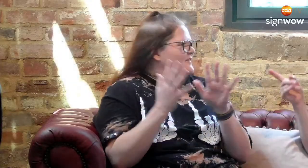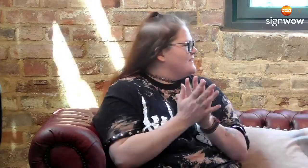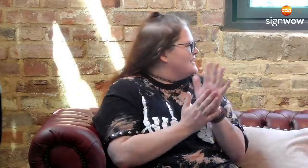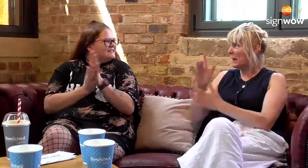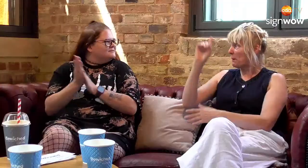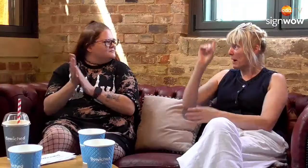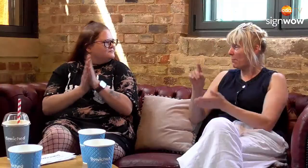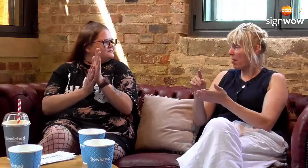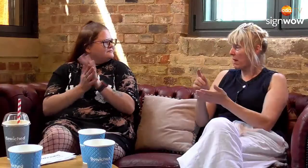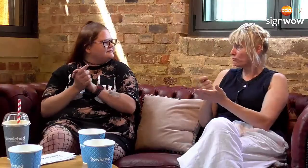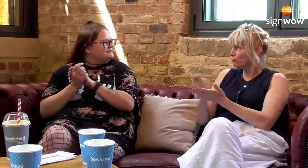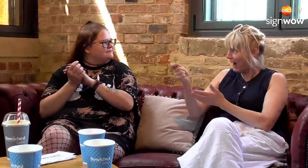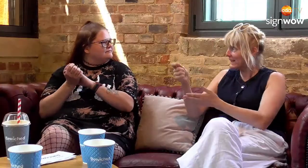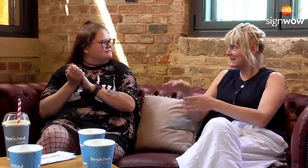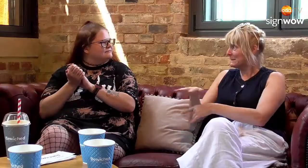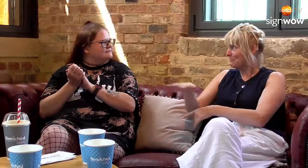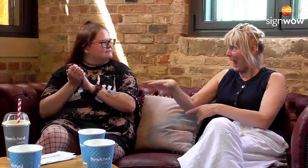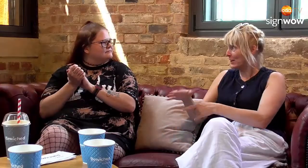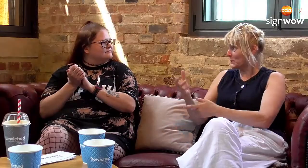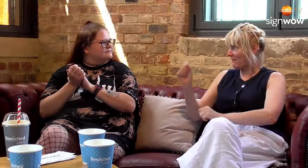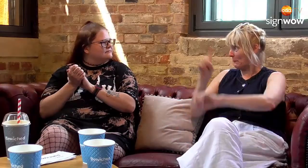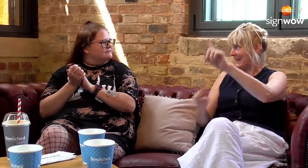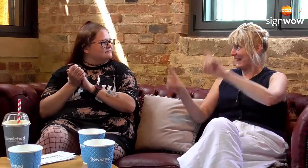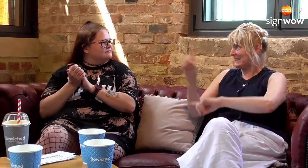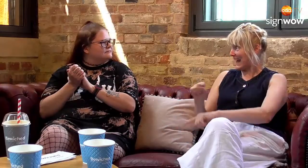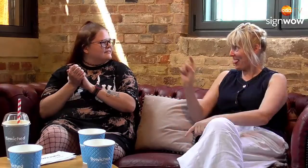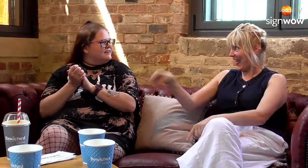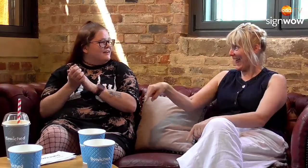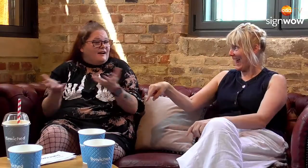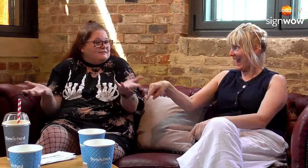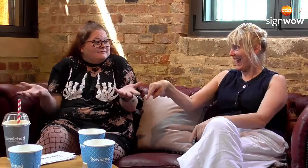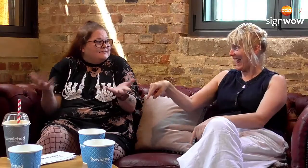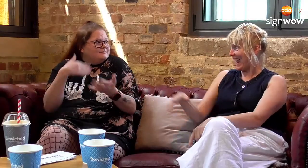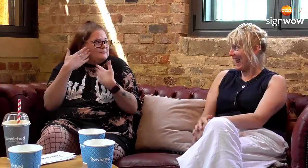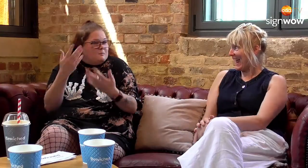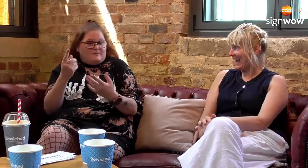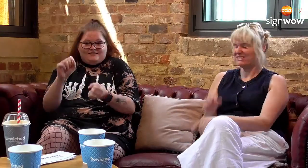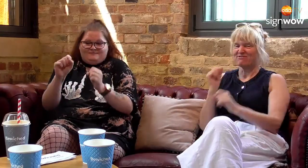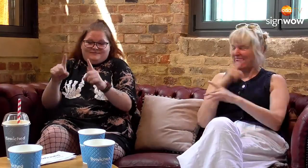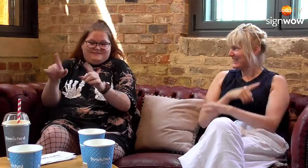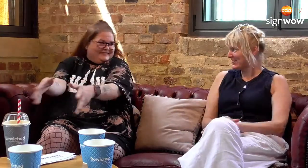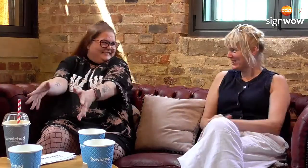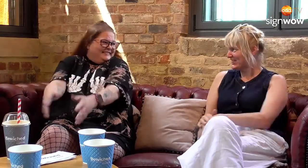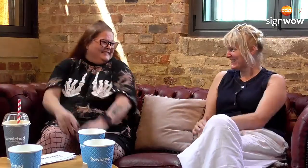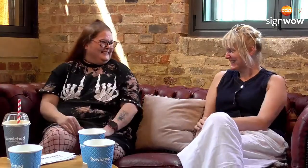it doesn't So do you mean people can rent that space to have a meeting? I have no idea. How